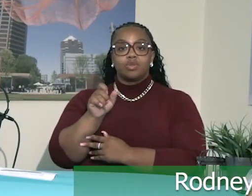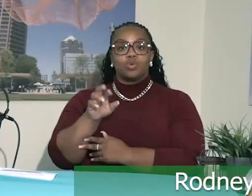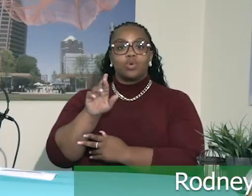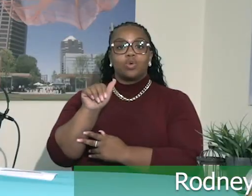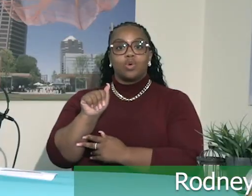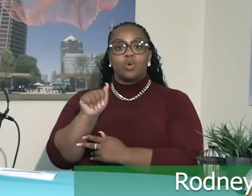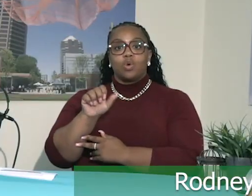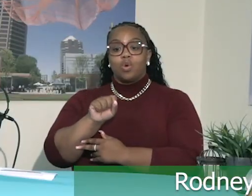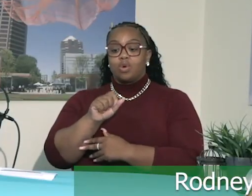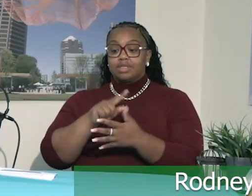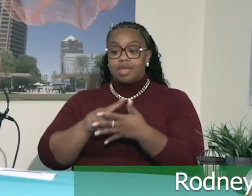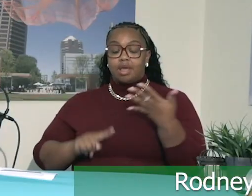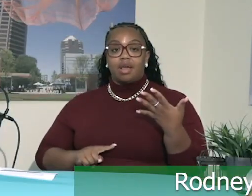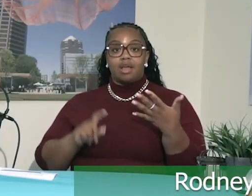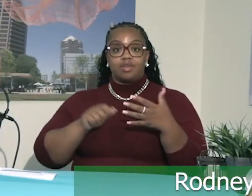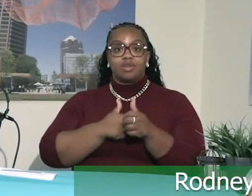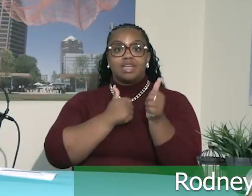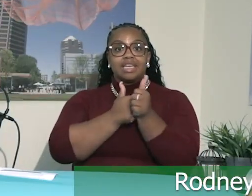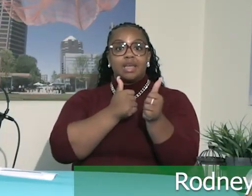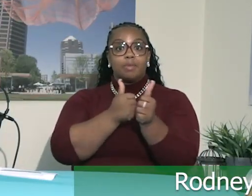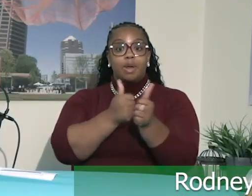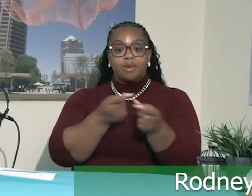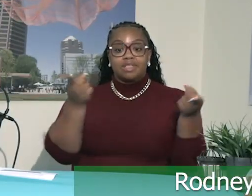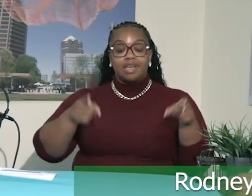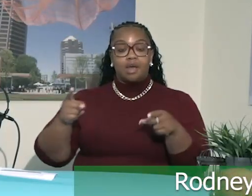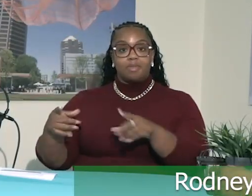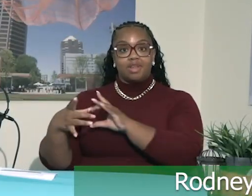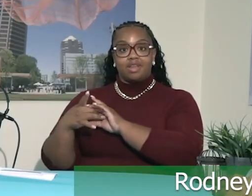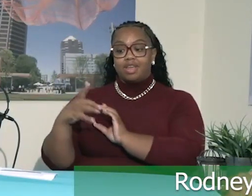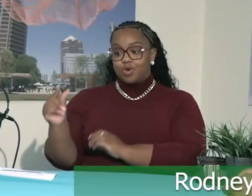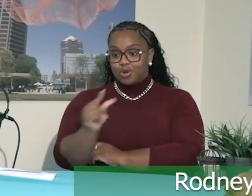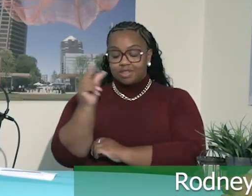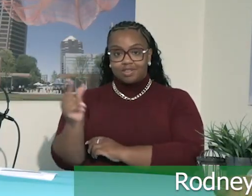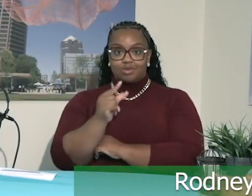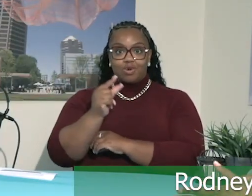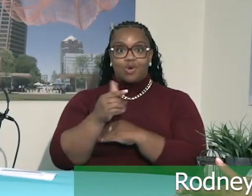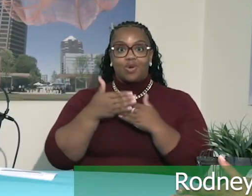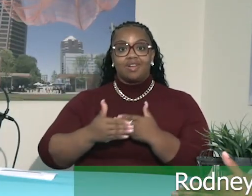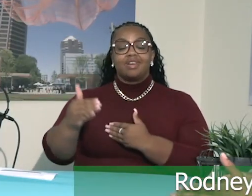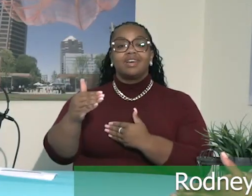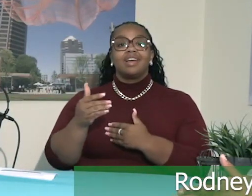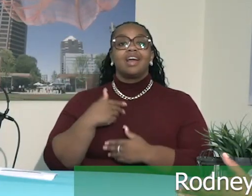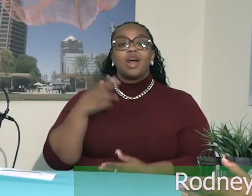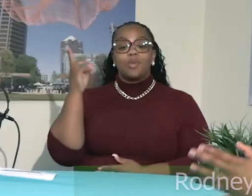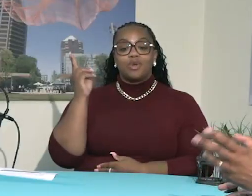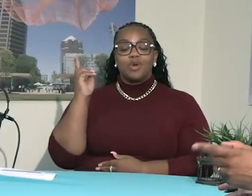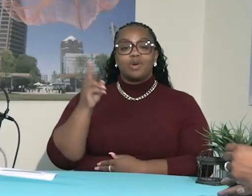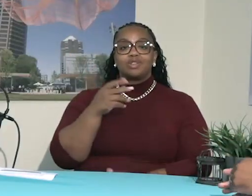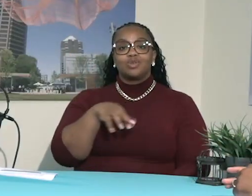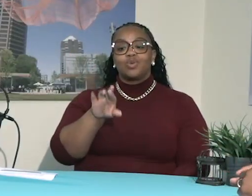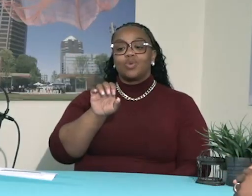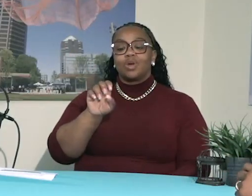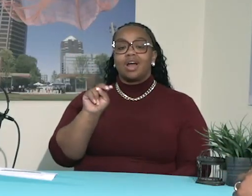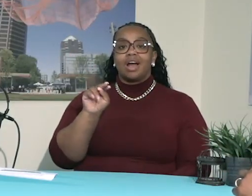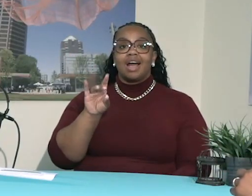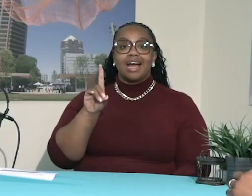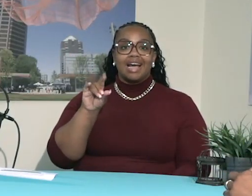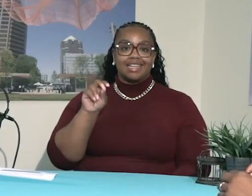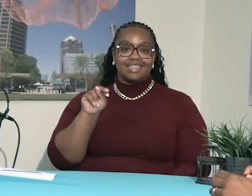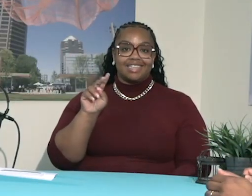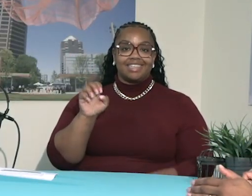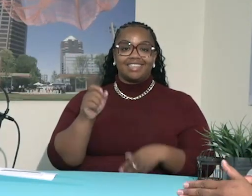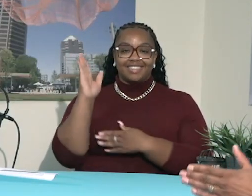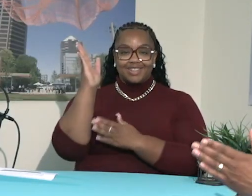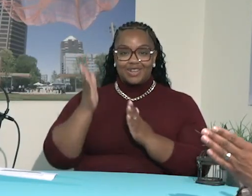on in Greensboro city government and beyond. I'm your host, Rodney Dawson, and I'm glad to be here solo today. Rosemary is out doing